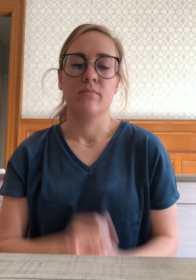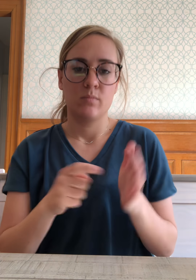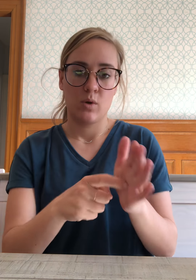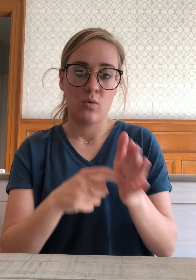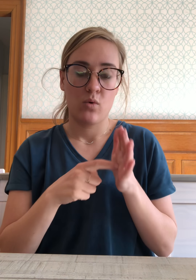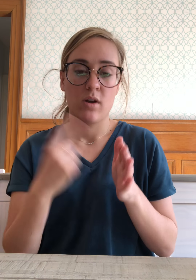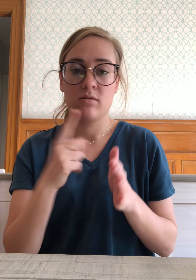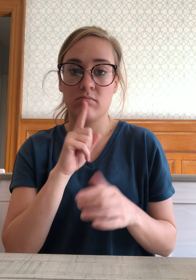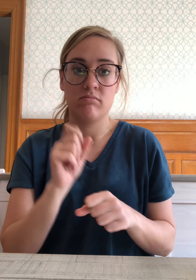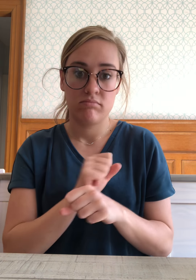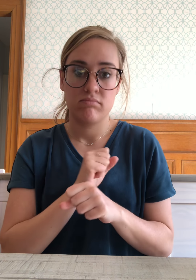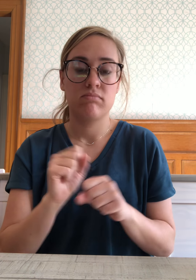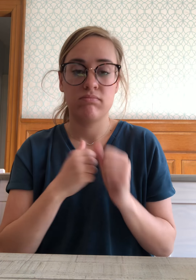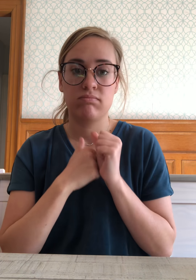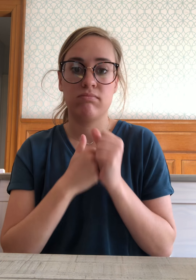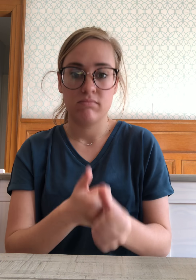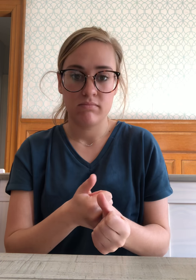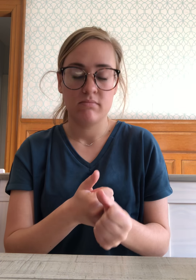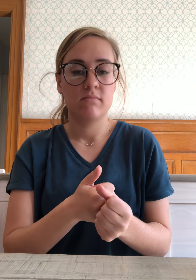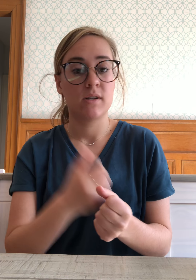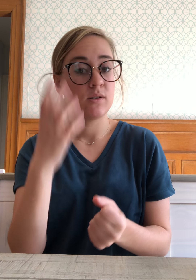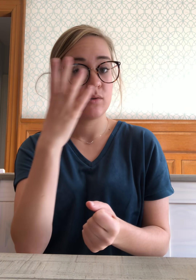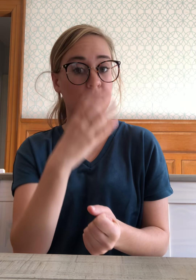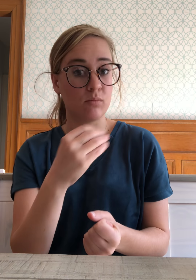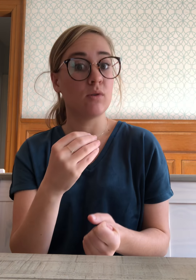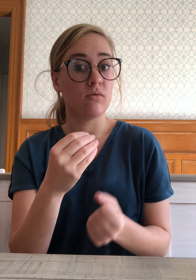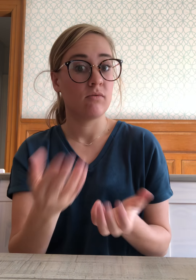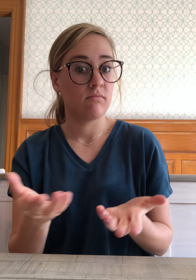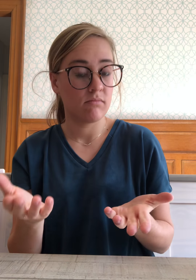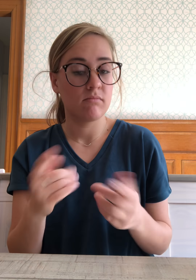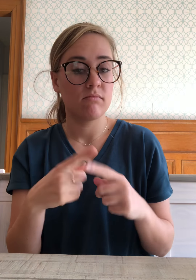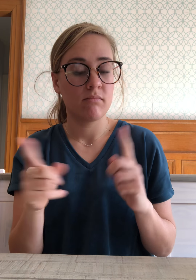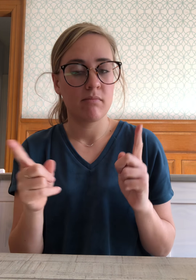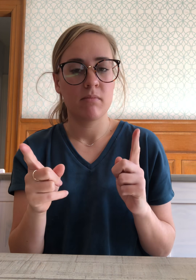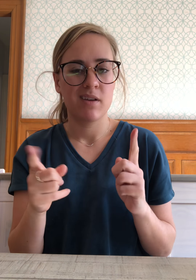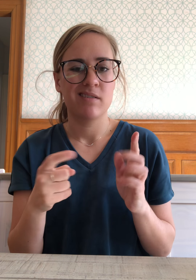it's a beautiful appliance, but the problem is you need compliance.